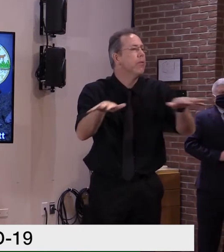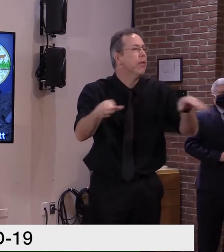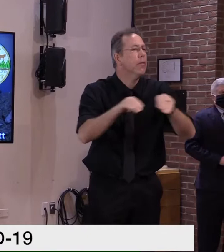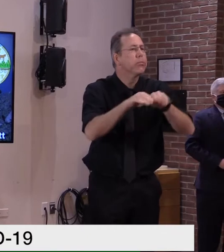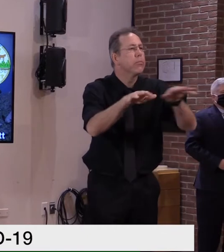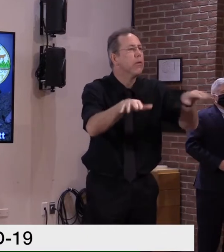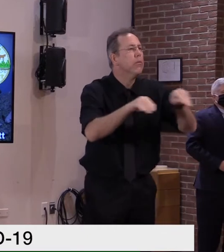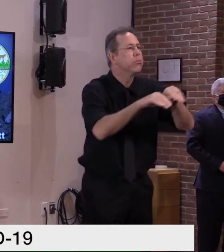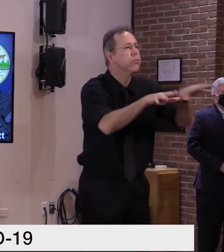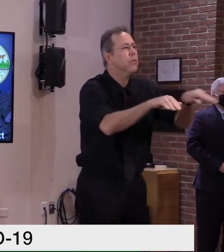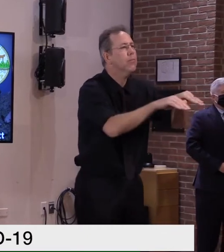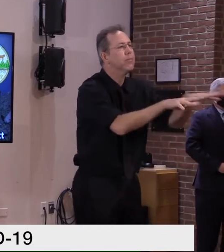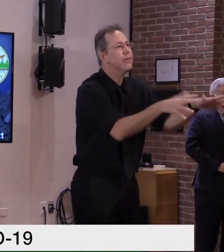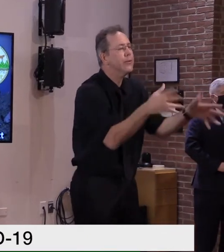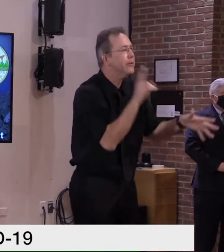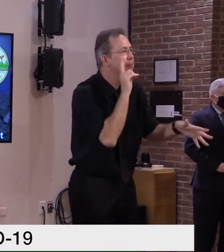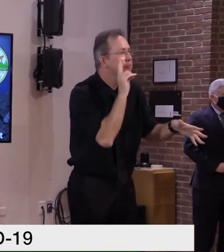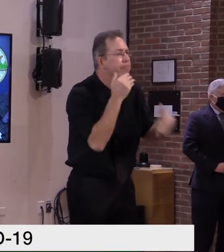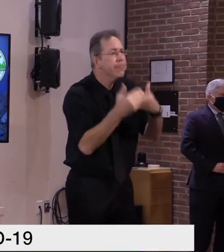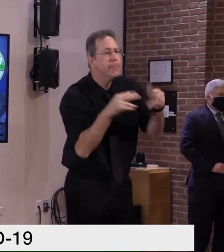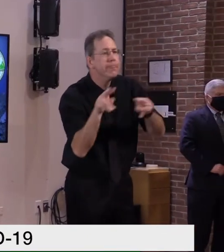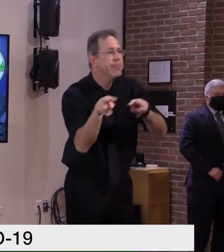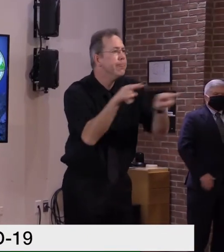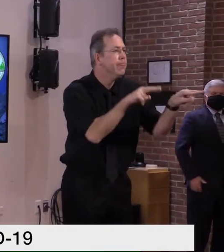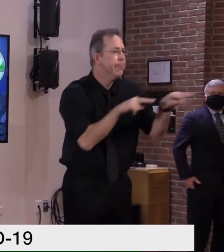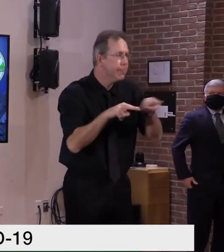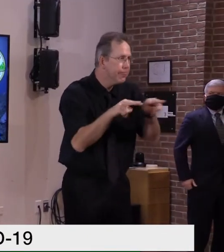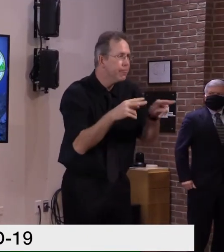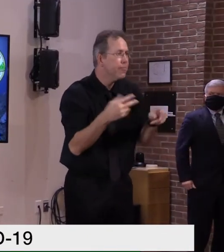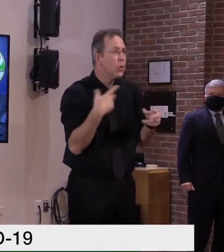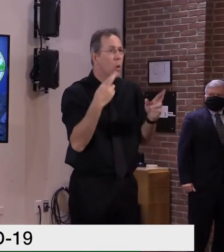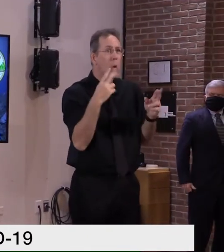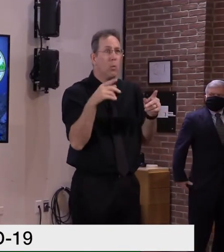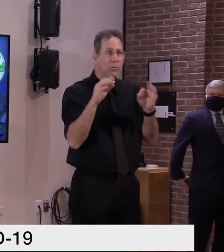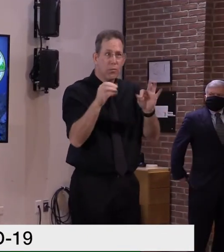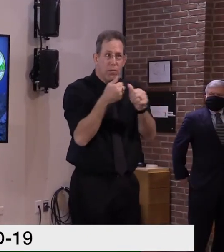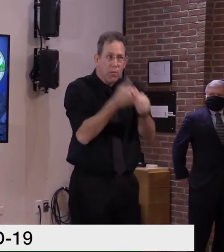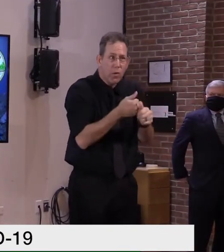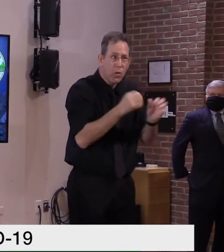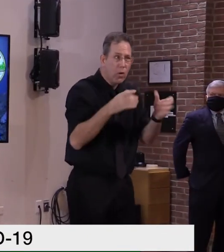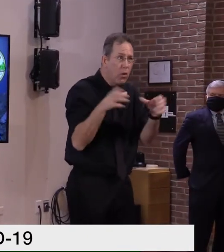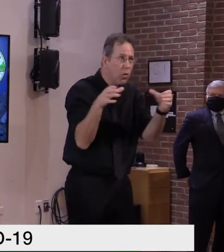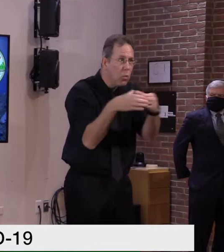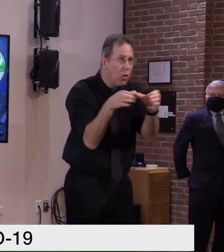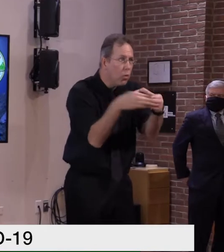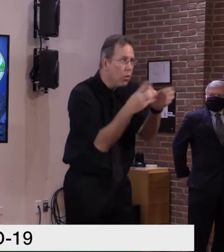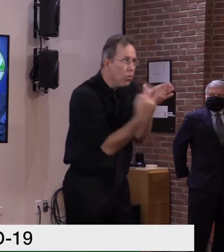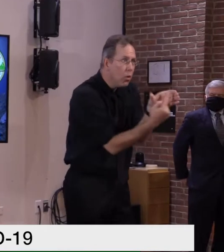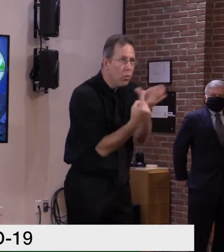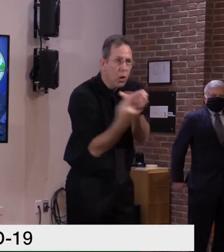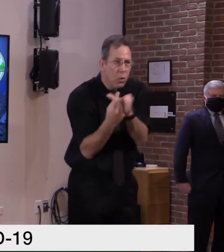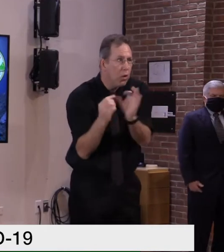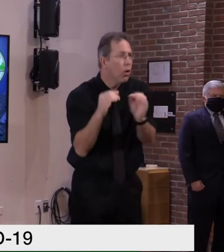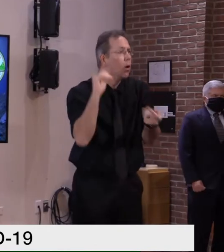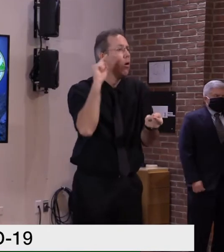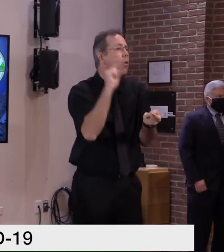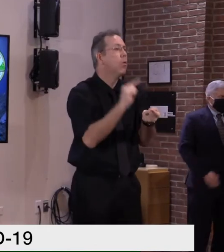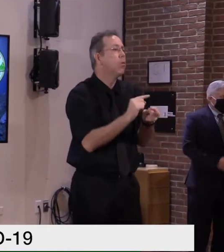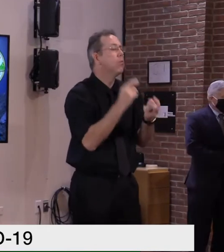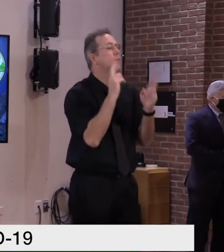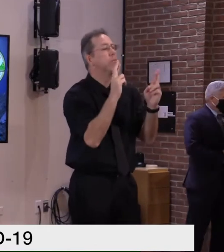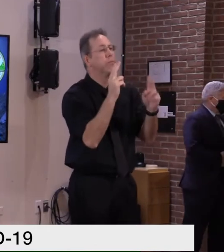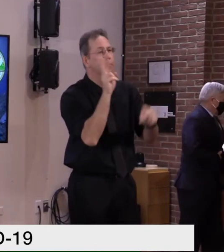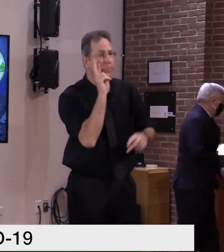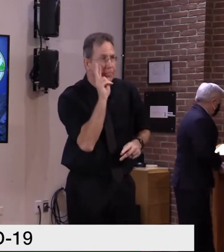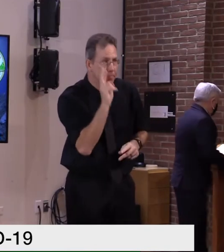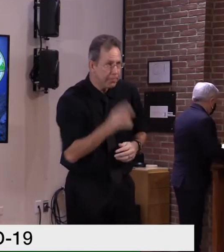the lower daily cases we're seeing, I'm feeling cautiously optimistic. I want to thank all those who made sacrifices